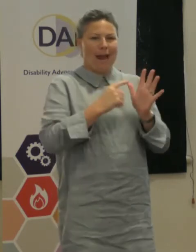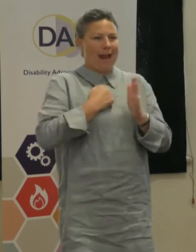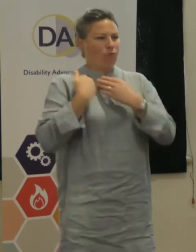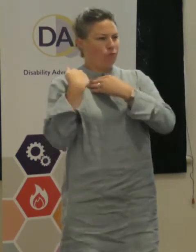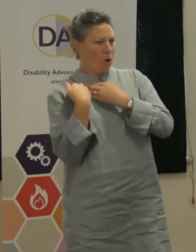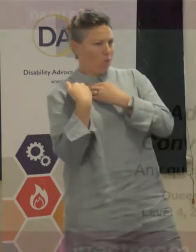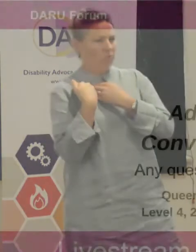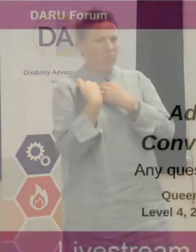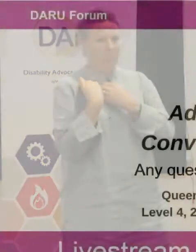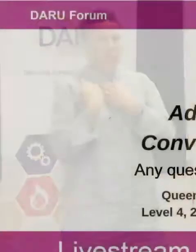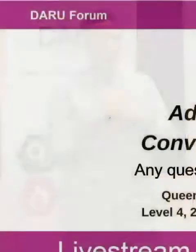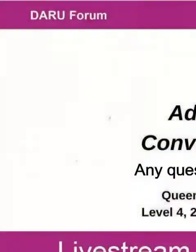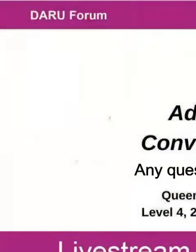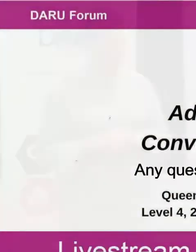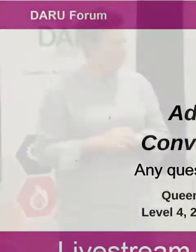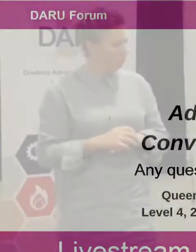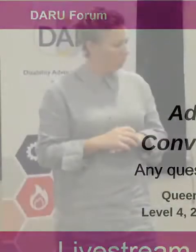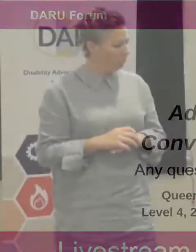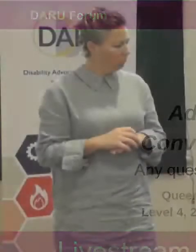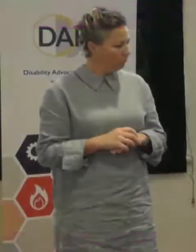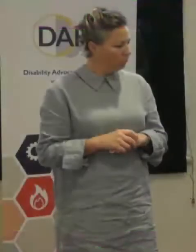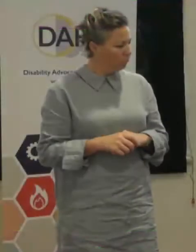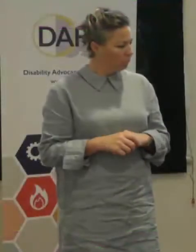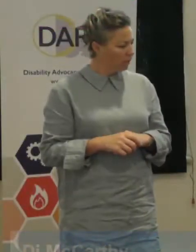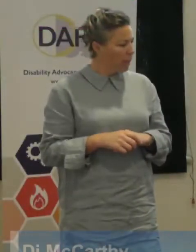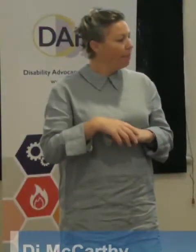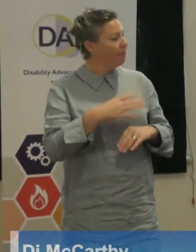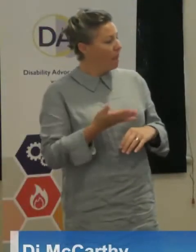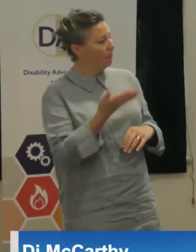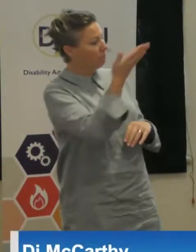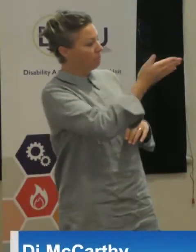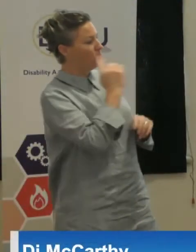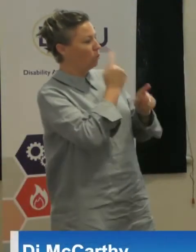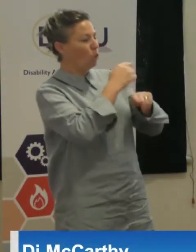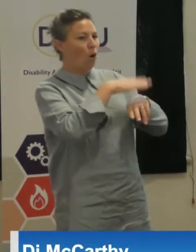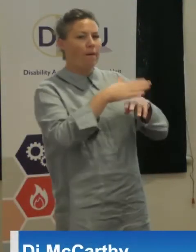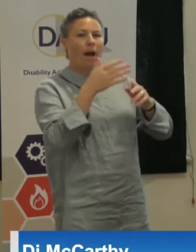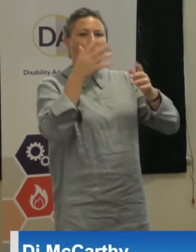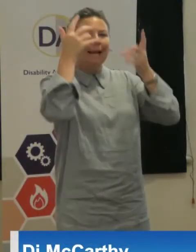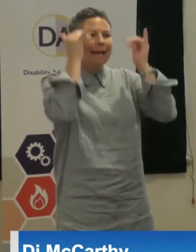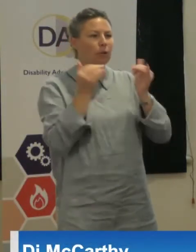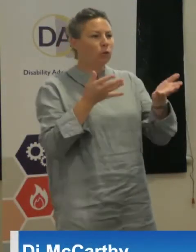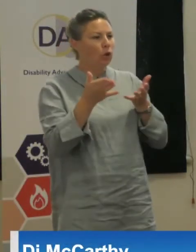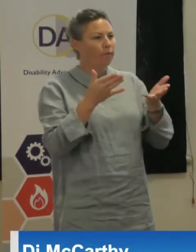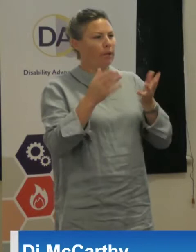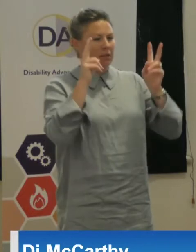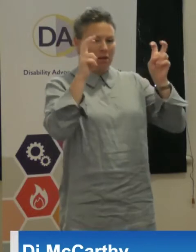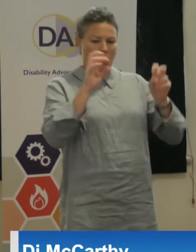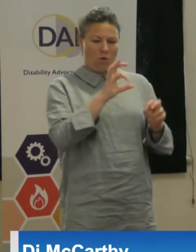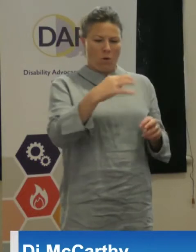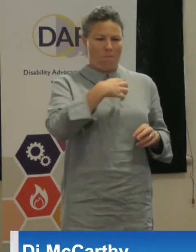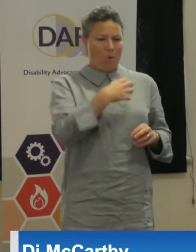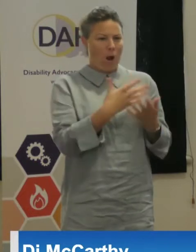Redress Scheme. And then AidAn will continue with the legal service and describe knowmore and how they fit into the scheme.